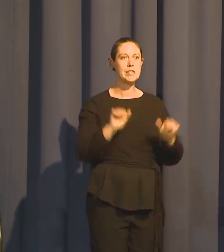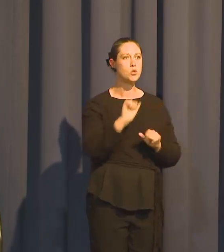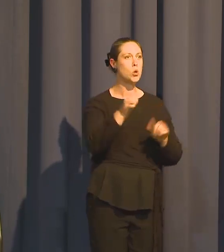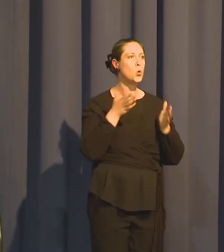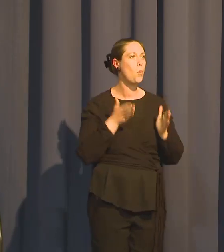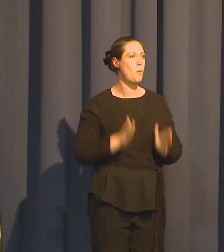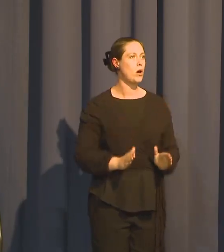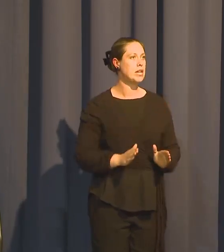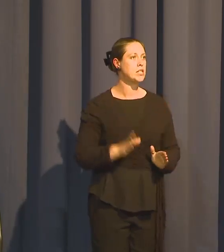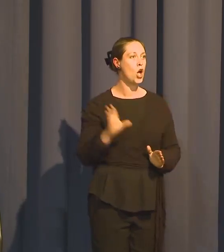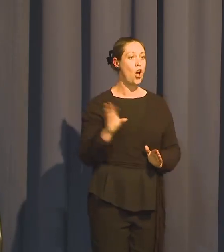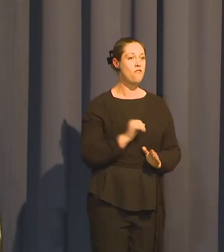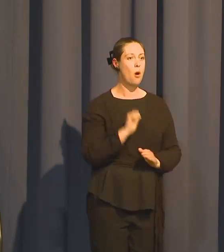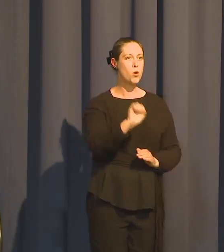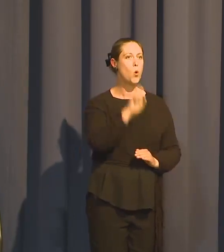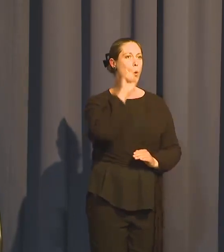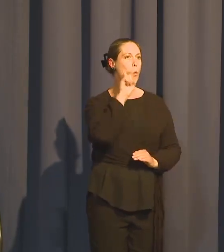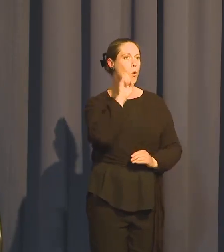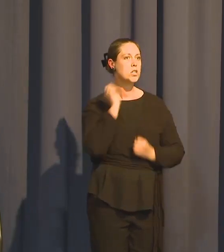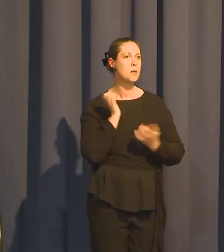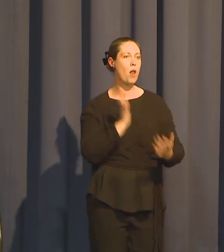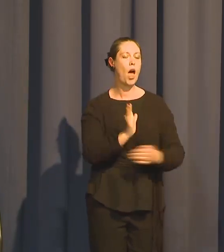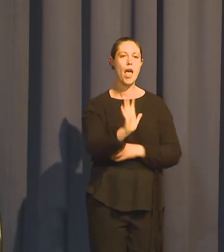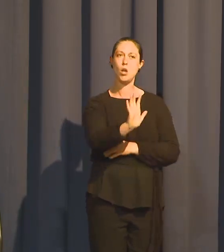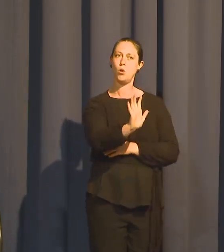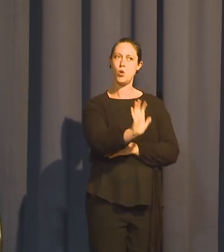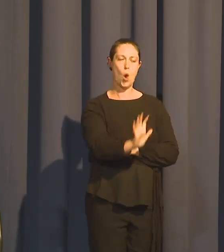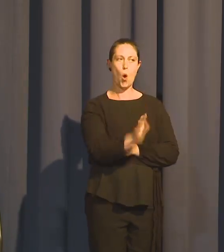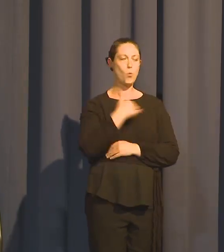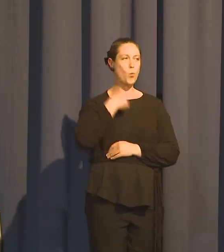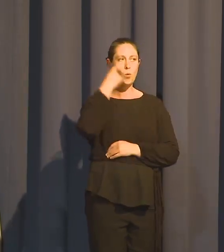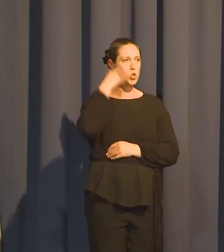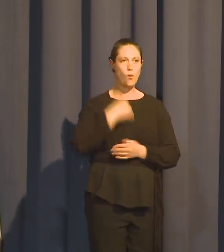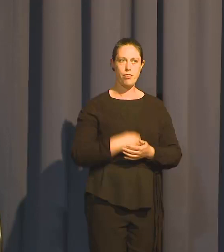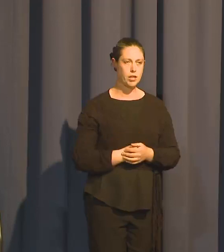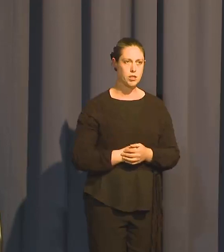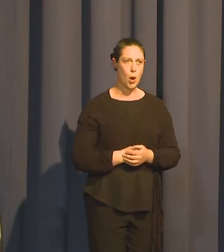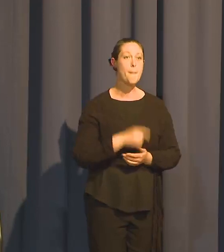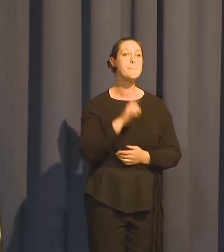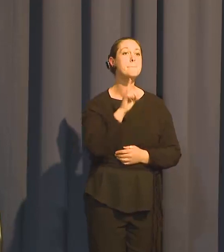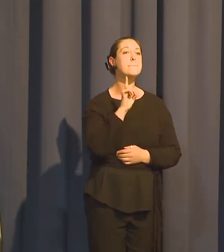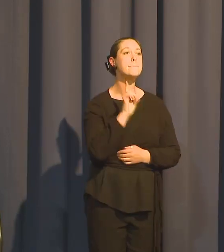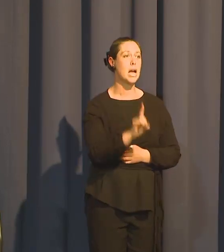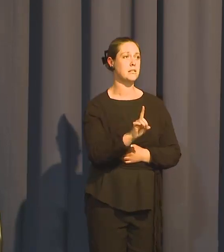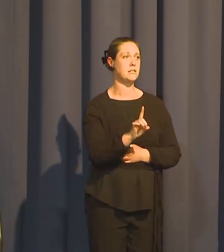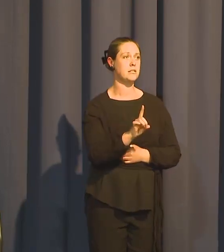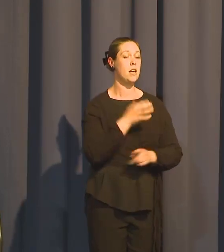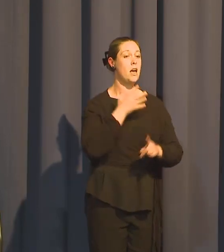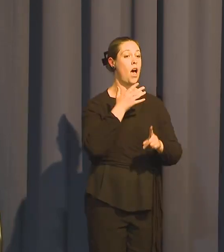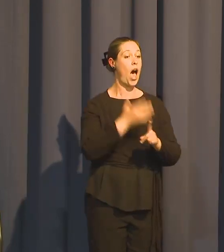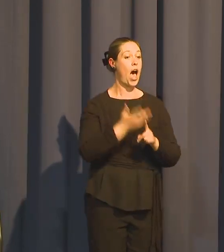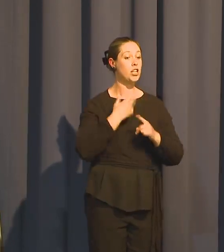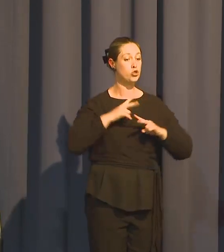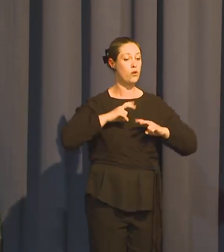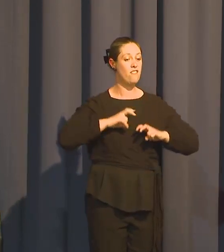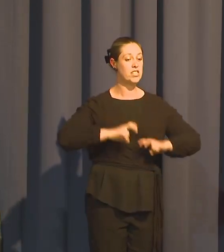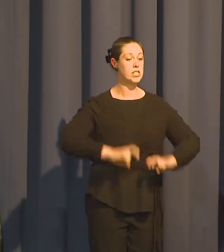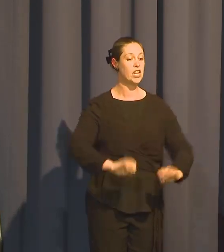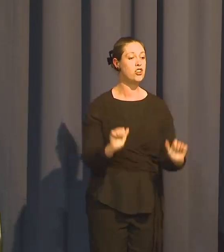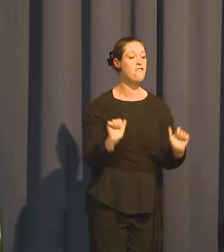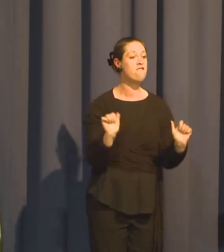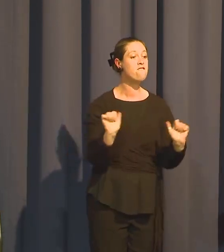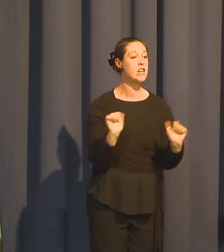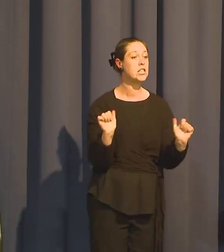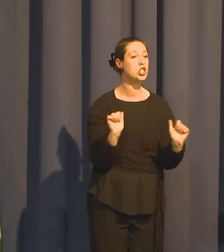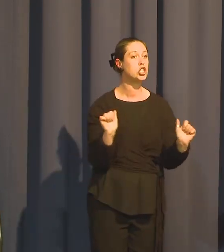advising residents, you, not to drink the water while the investigation into the cause of the elevated lead readings